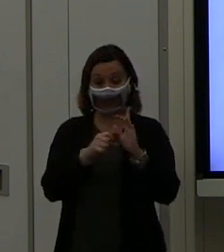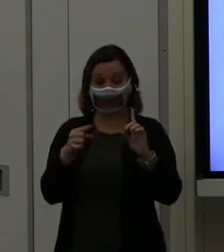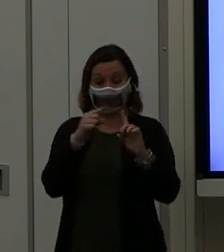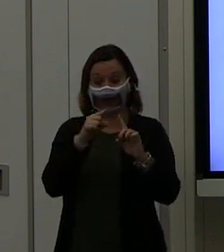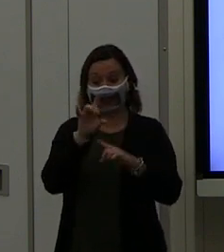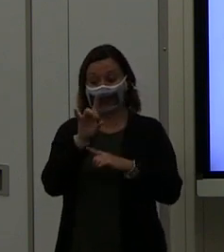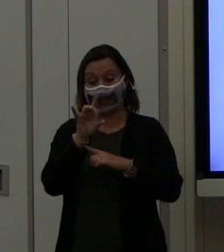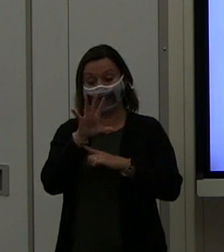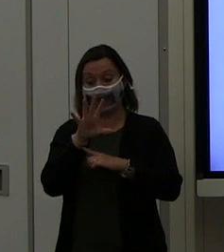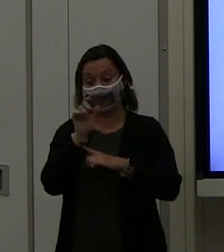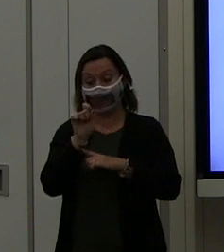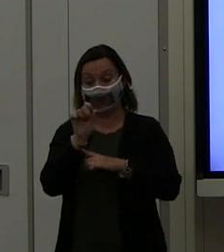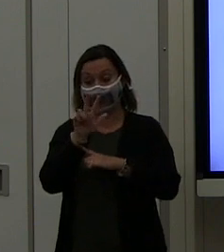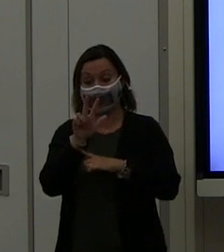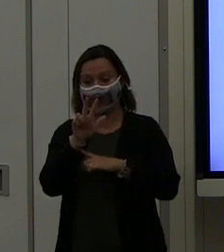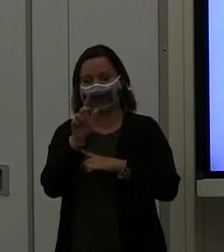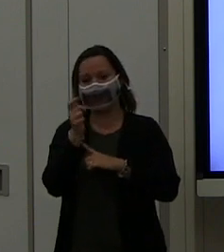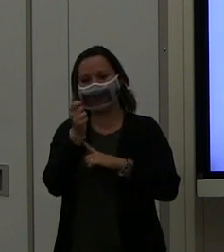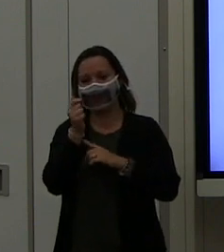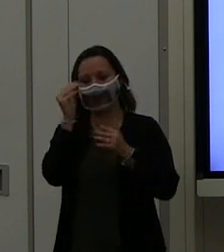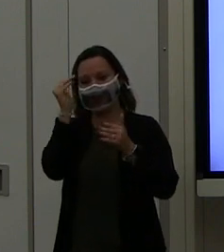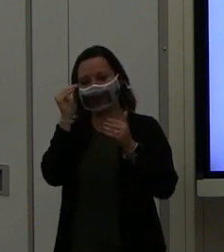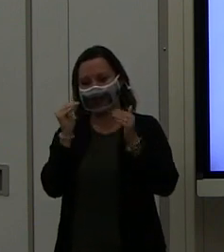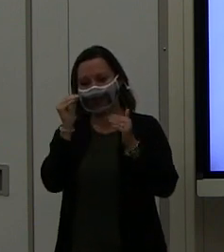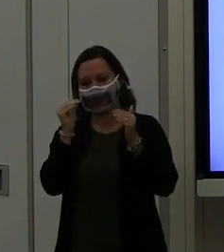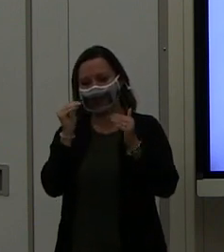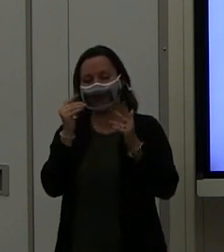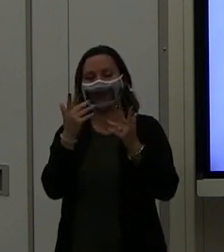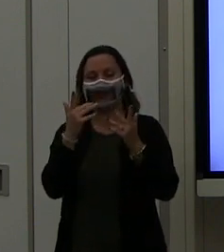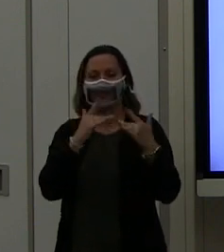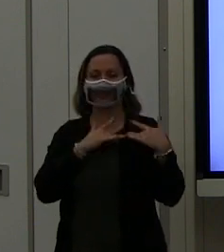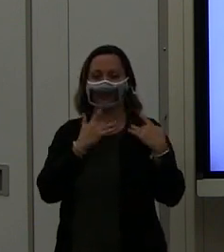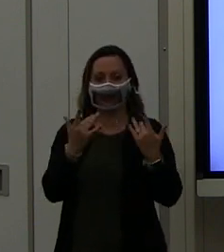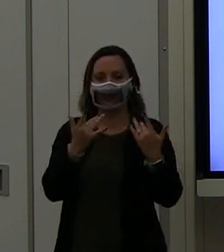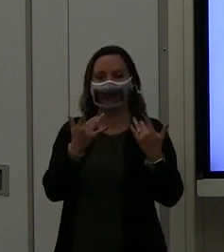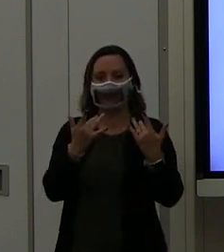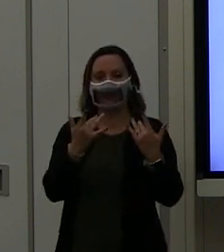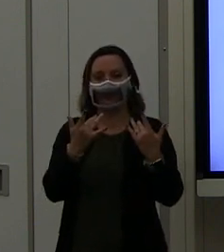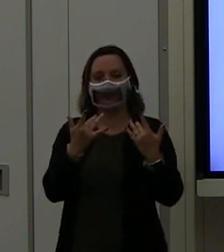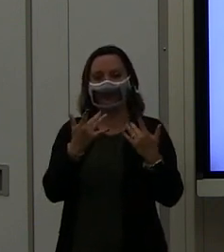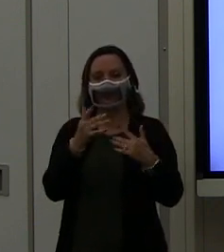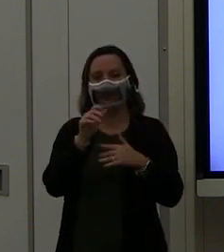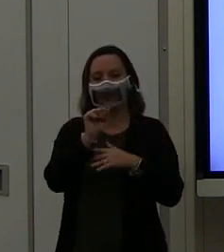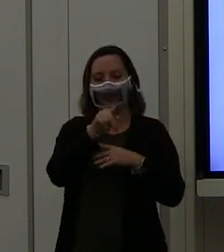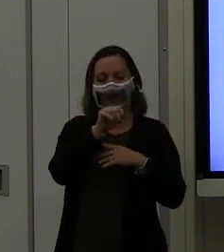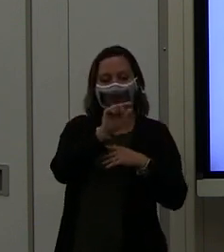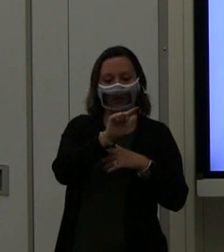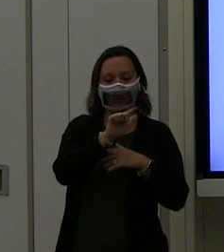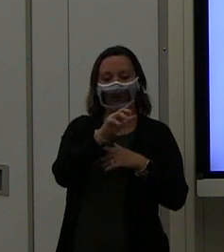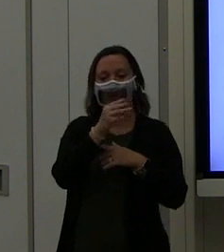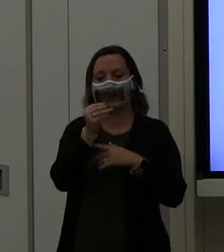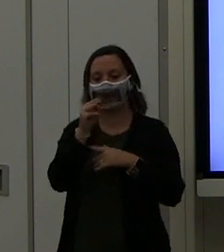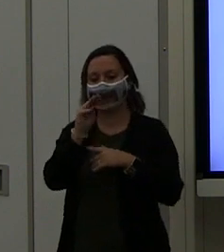85.3. Both of those are down slightly. Typically, April and May tend to be good attendance months for us, and